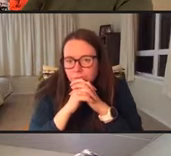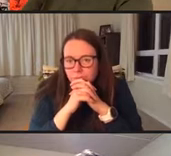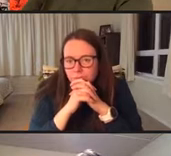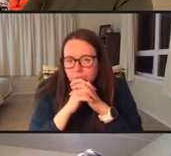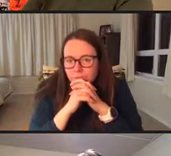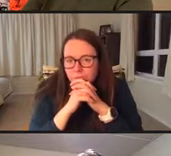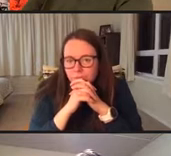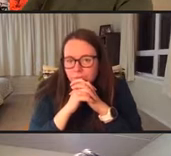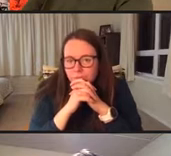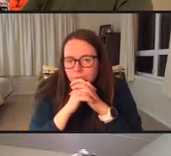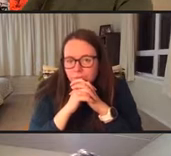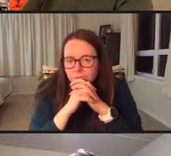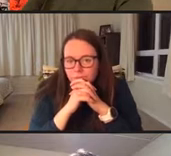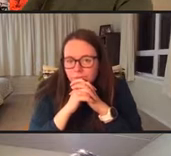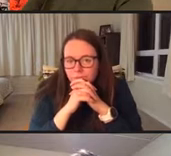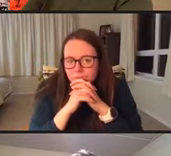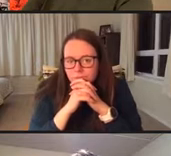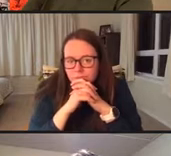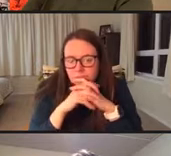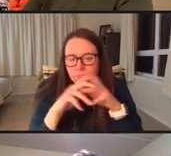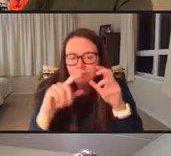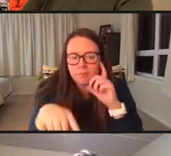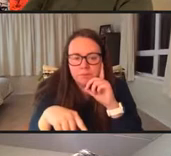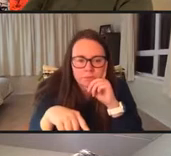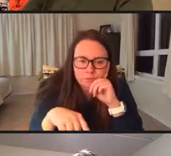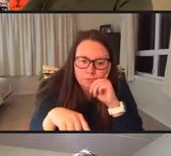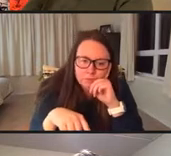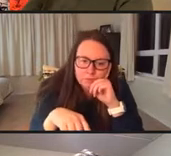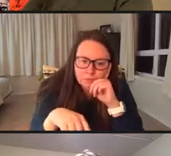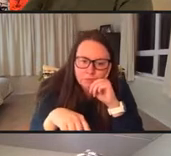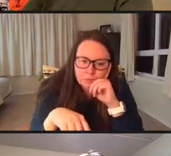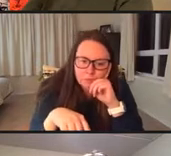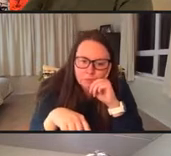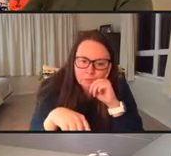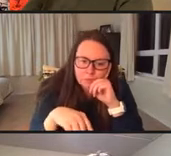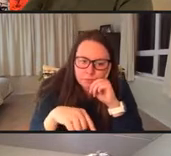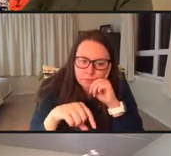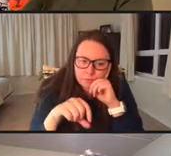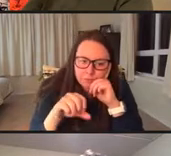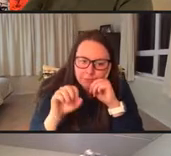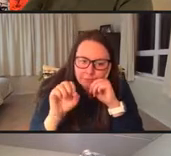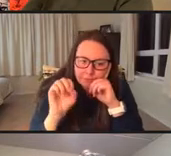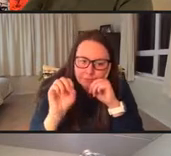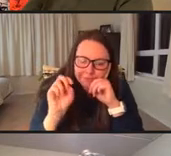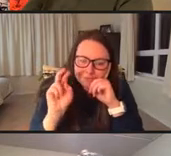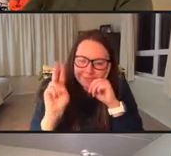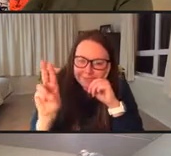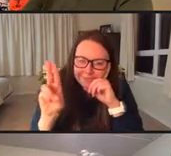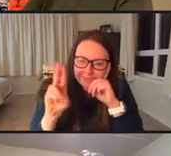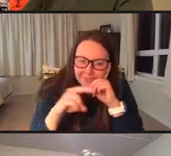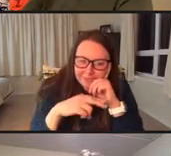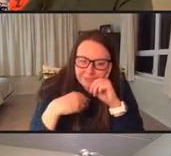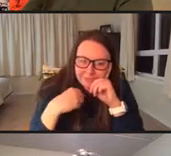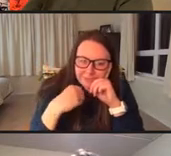glove on that can keep you a little bit warm. But I think we're also very lucky at Grouse, where this is going to be happening, that many days it's not that